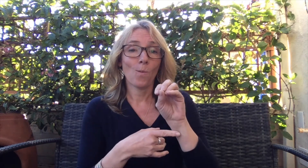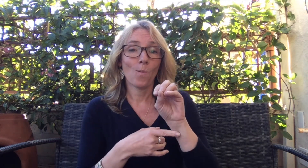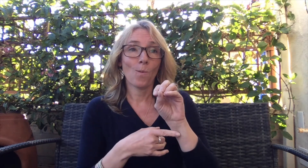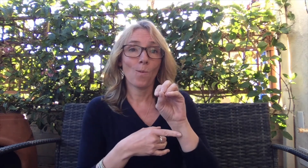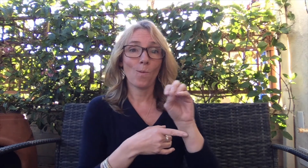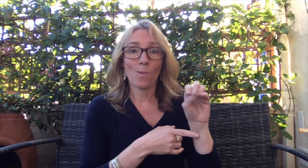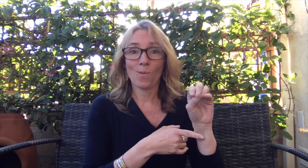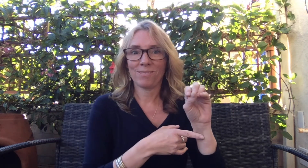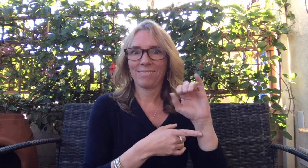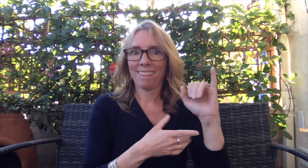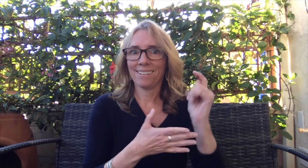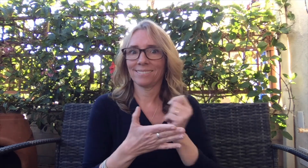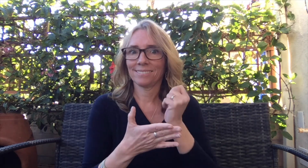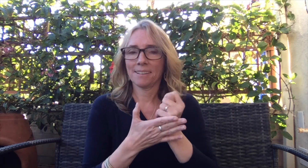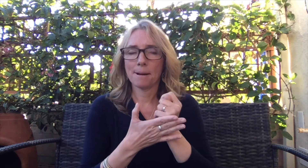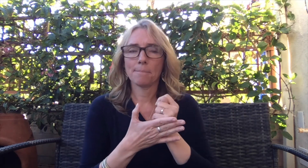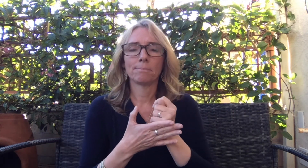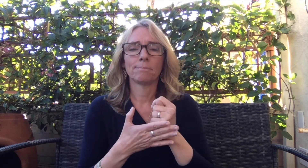in 2000.